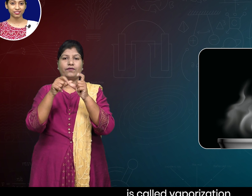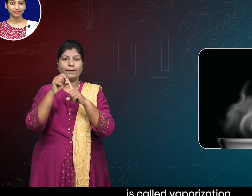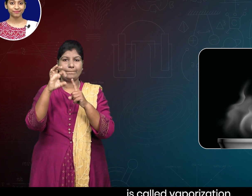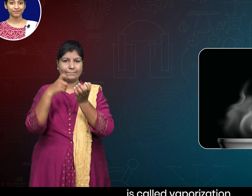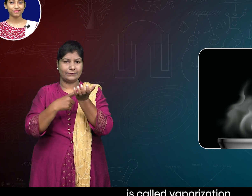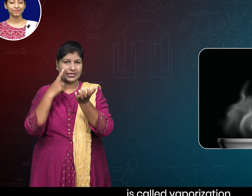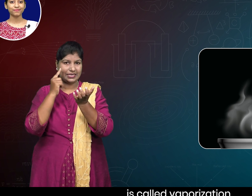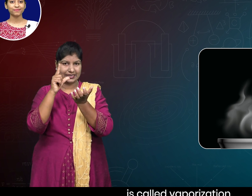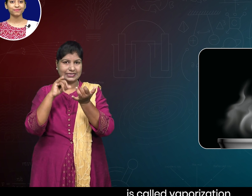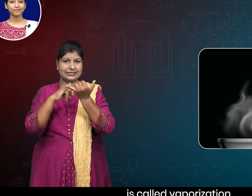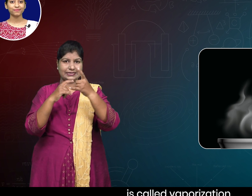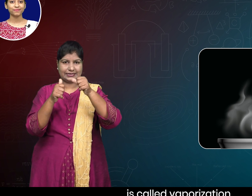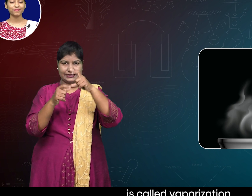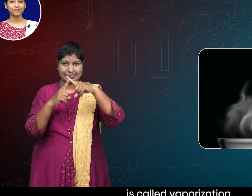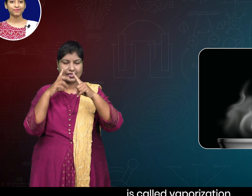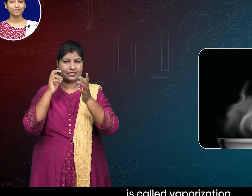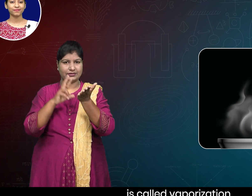vaporization.